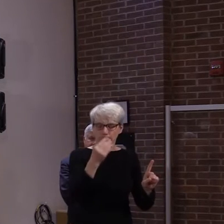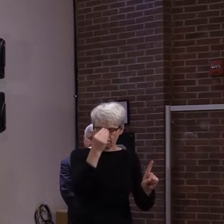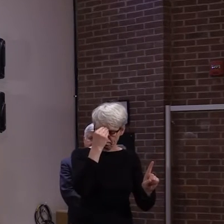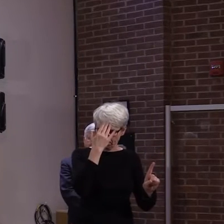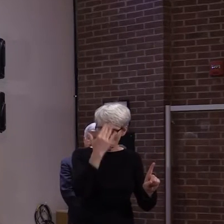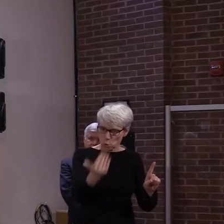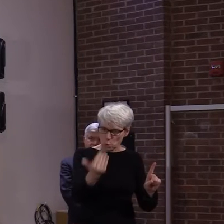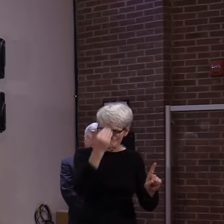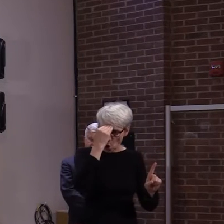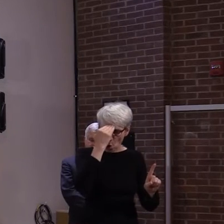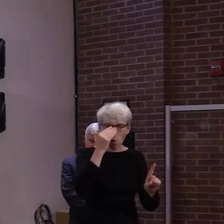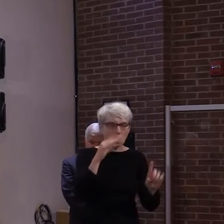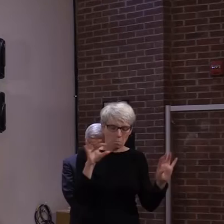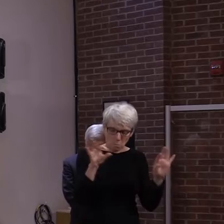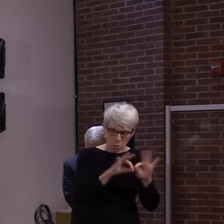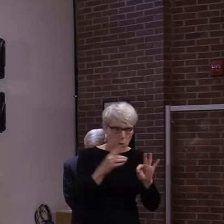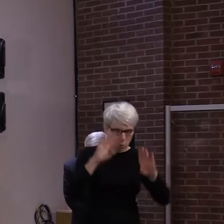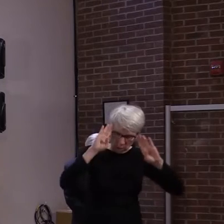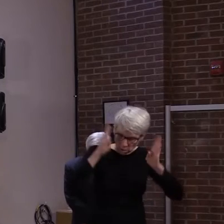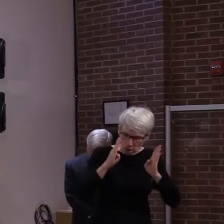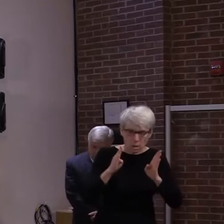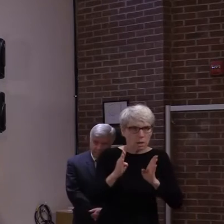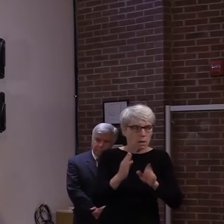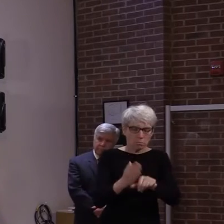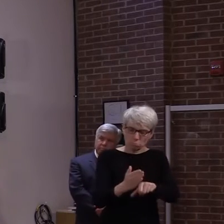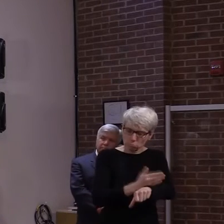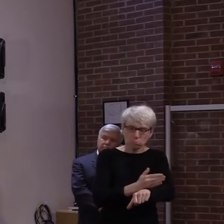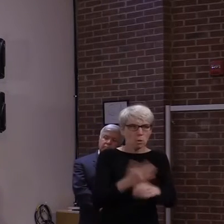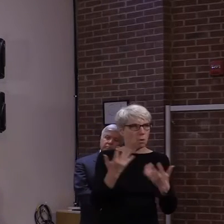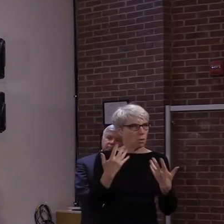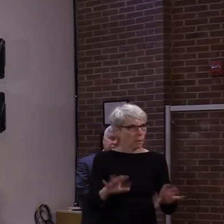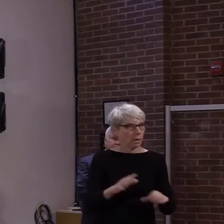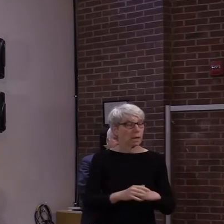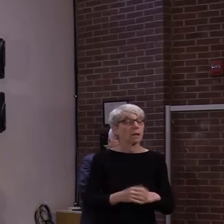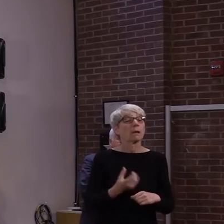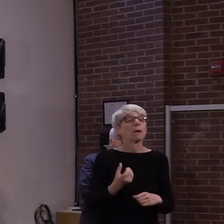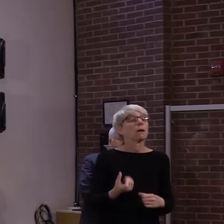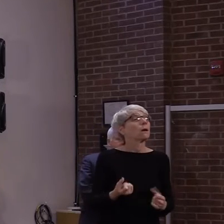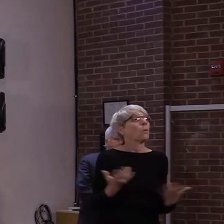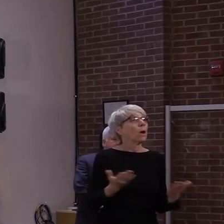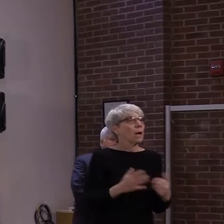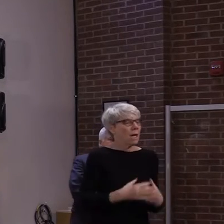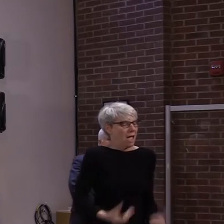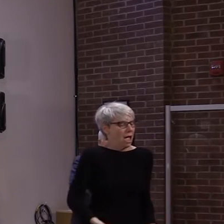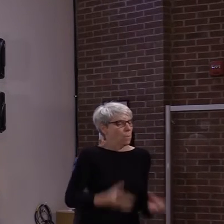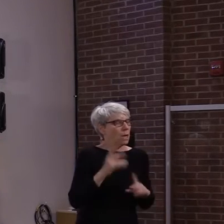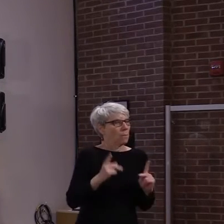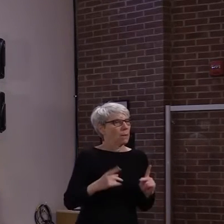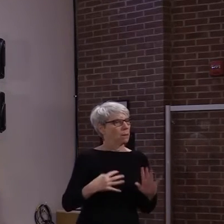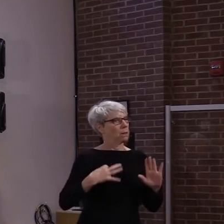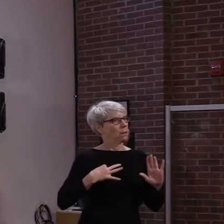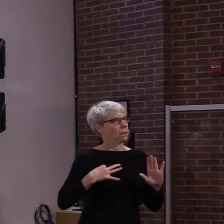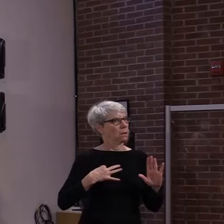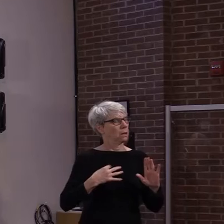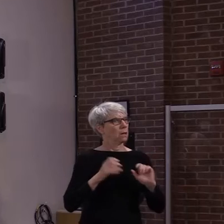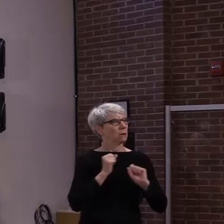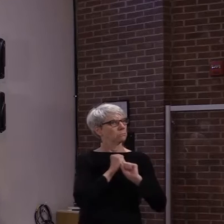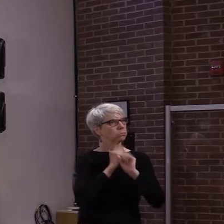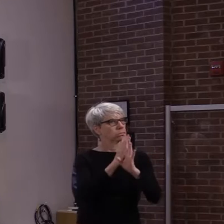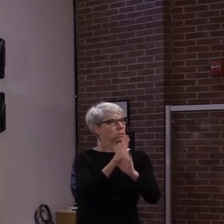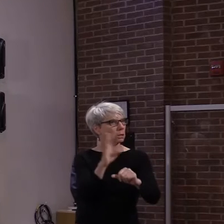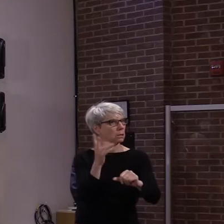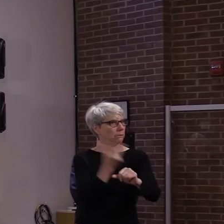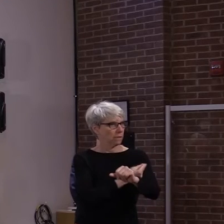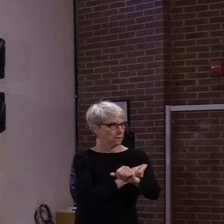and succeeded with, is to correct the disparity in vaccination rate. I would hate to think that that